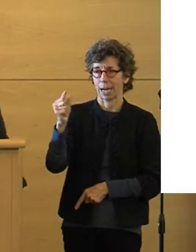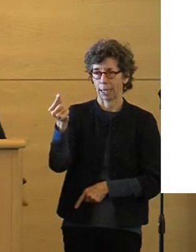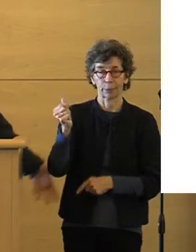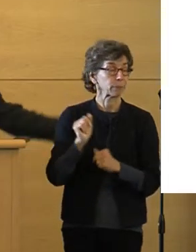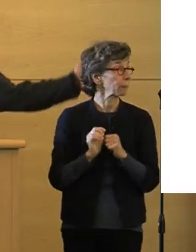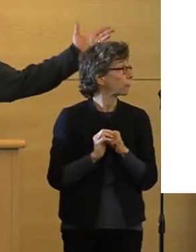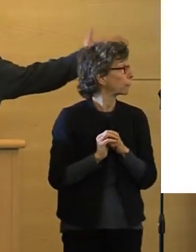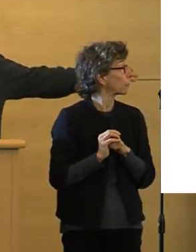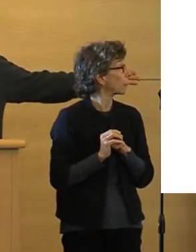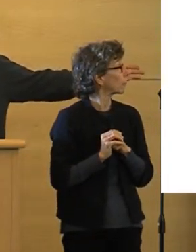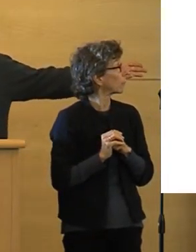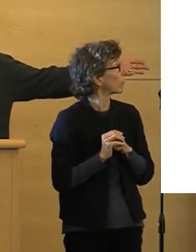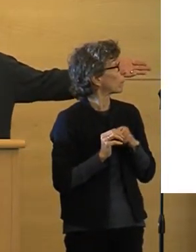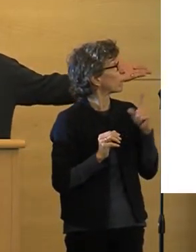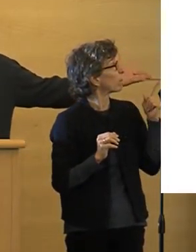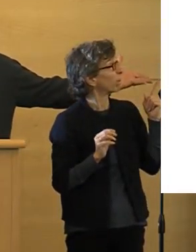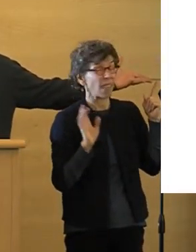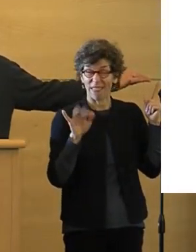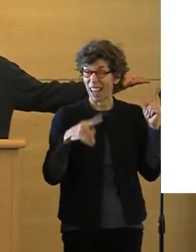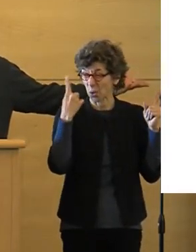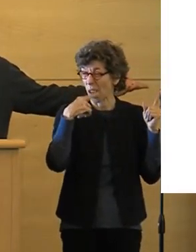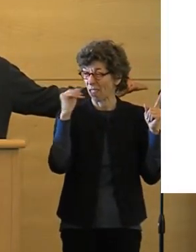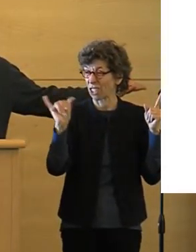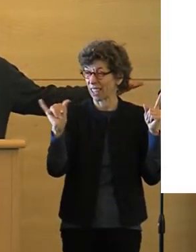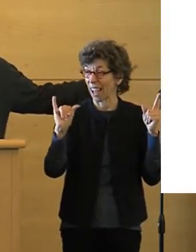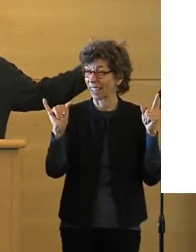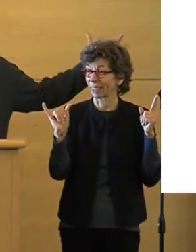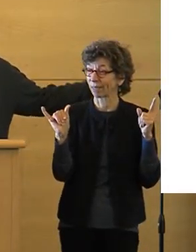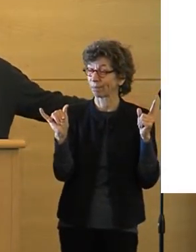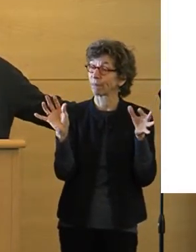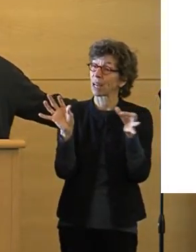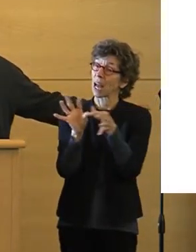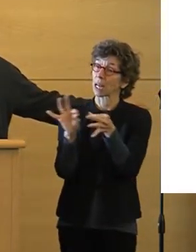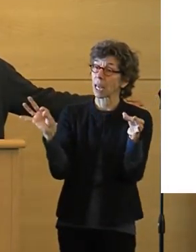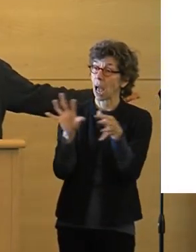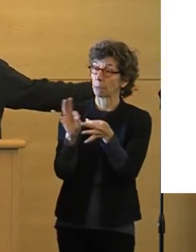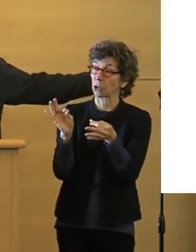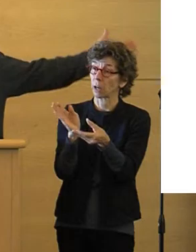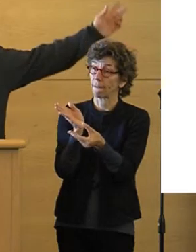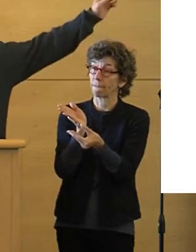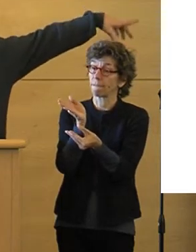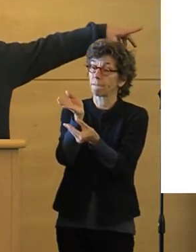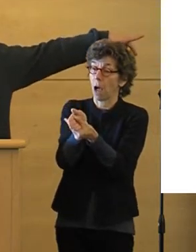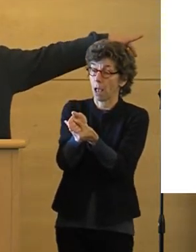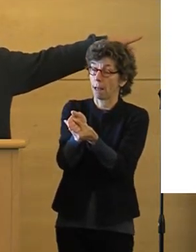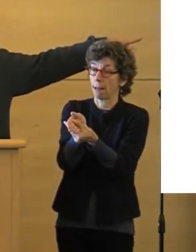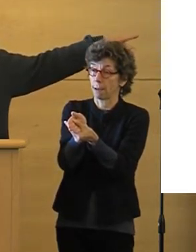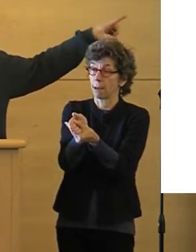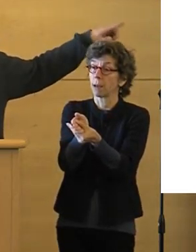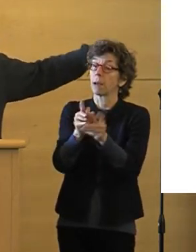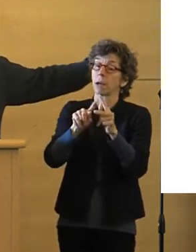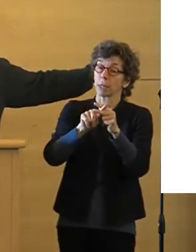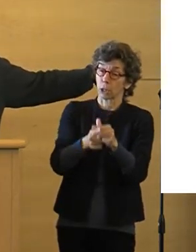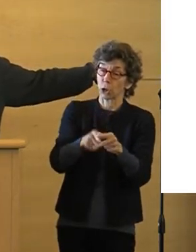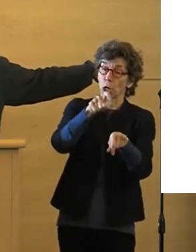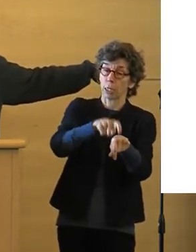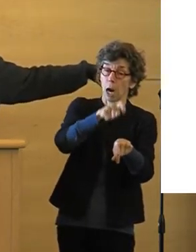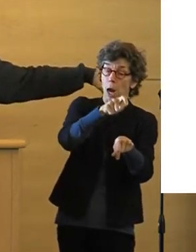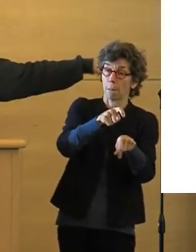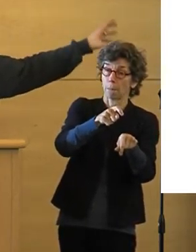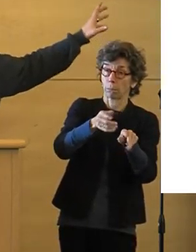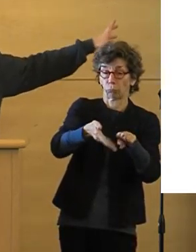your little pop-up messages that supplement the video or that kind of thing, is possible with the track